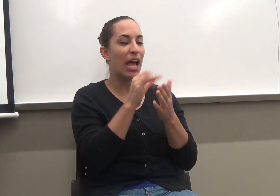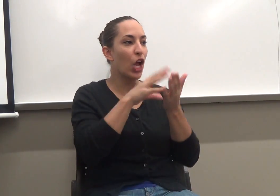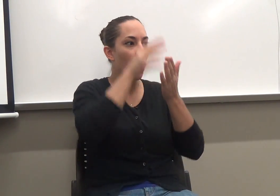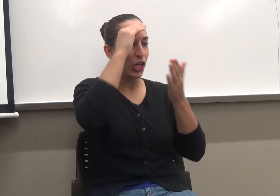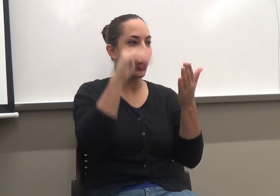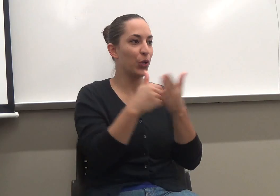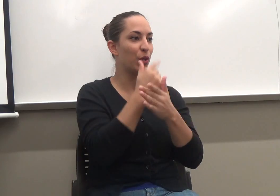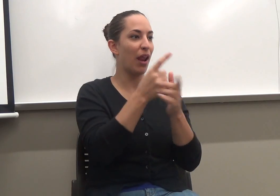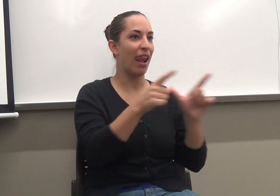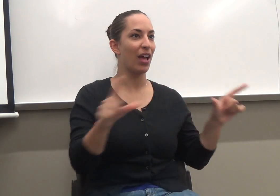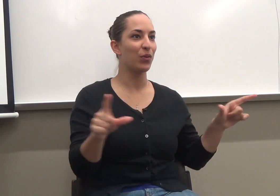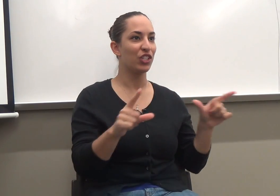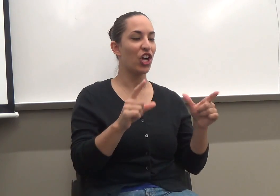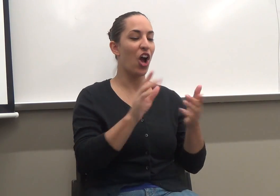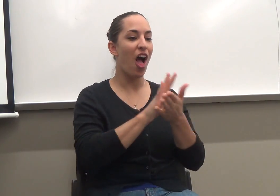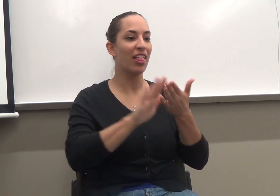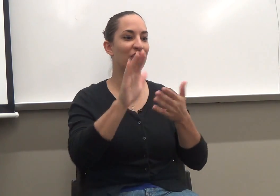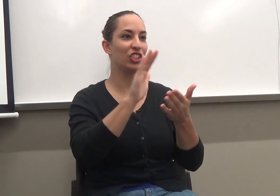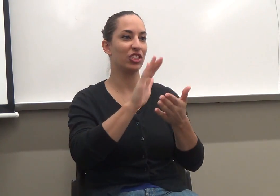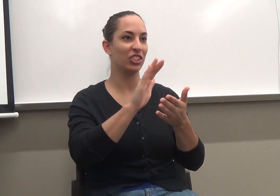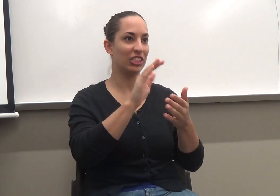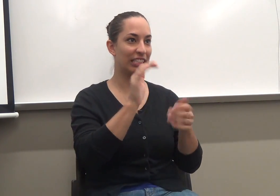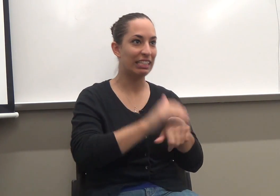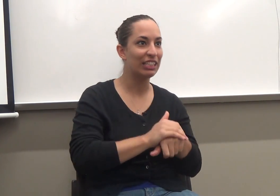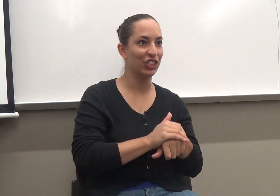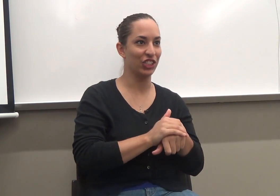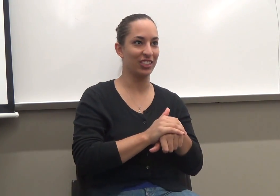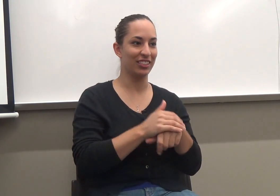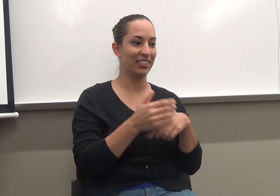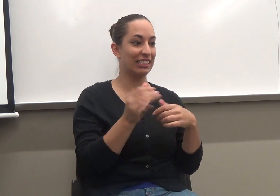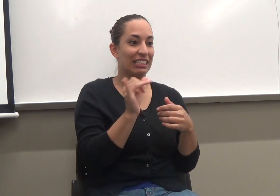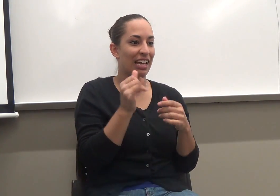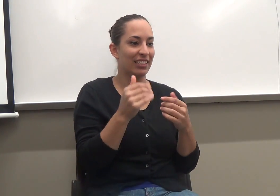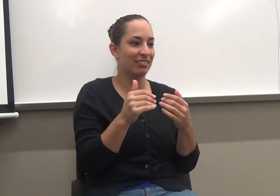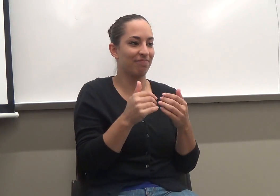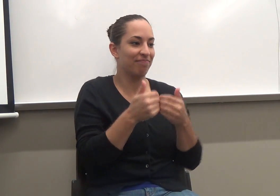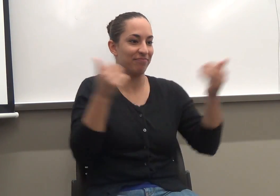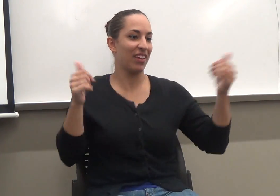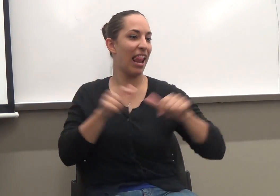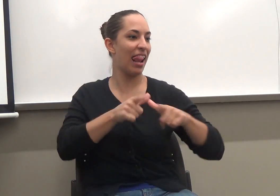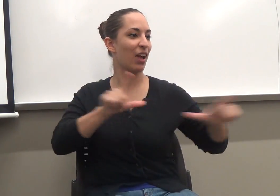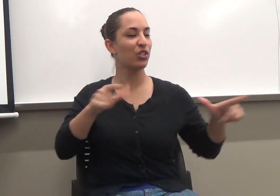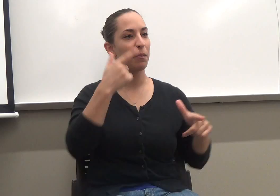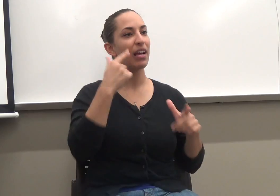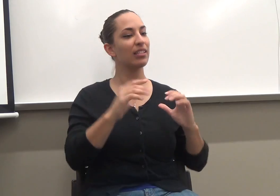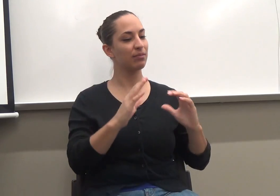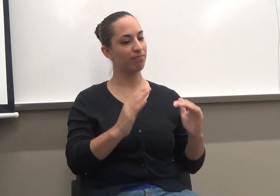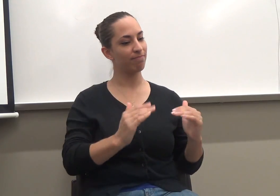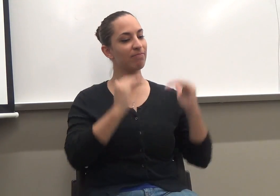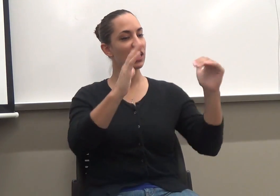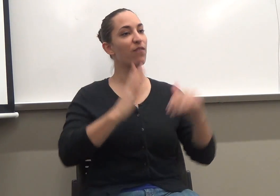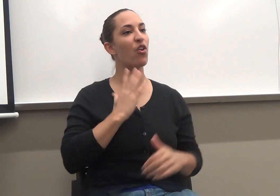a college English class, you can't do this. Okay, this is